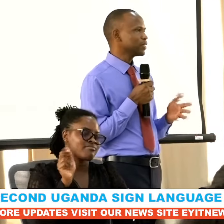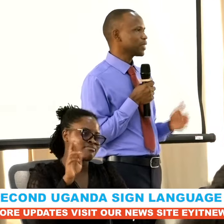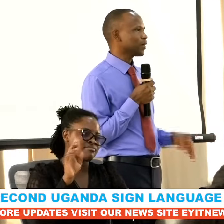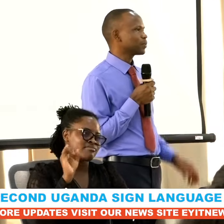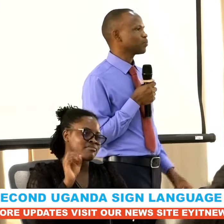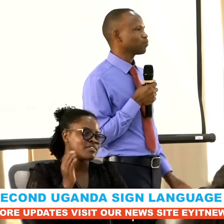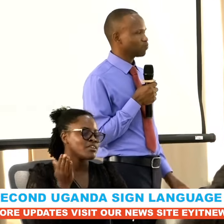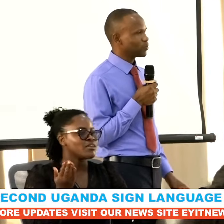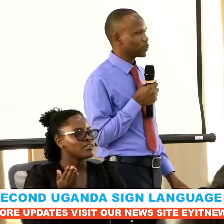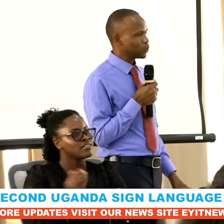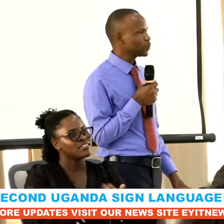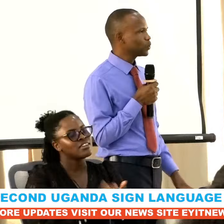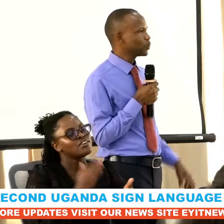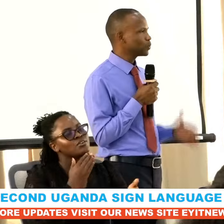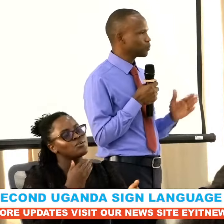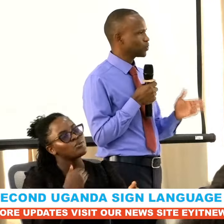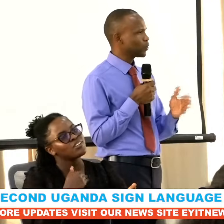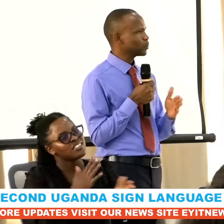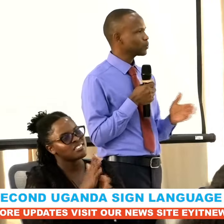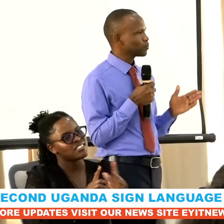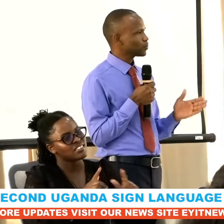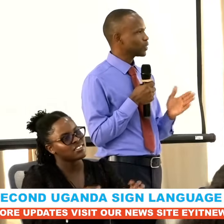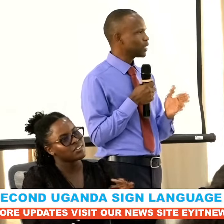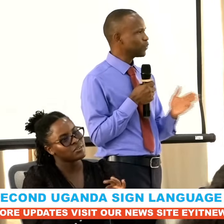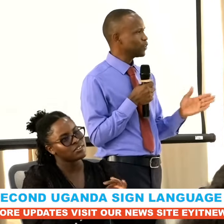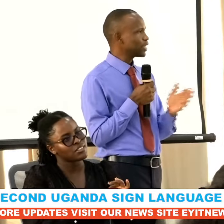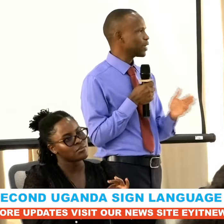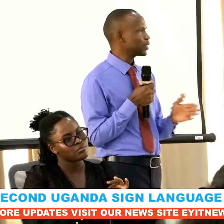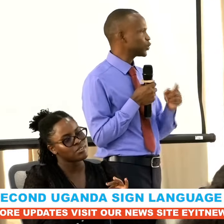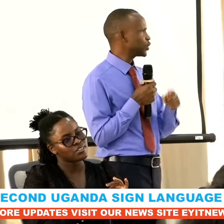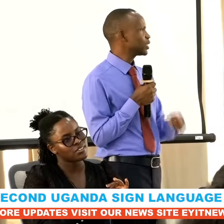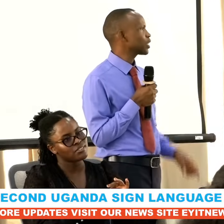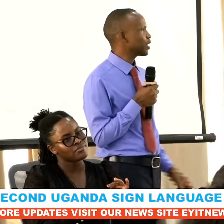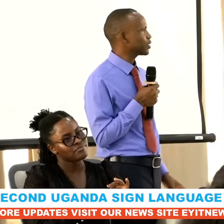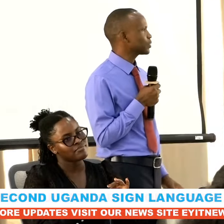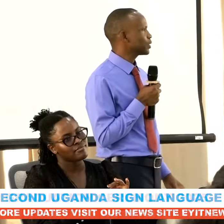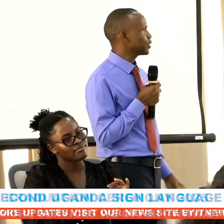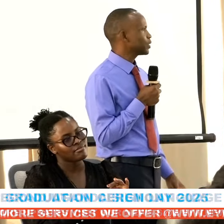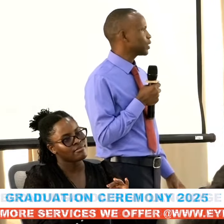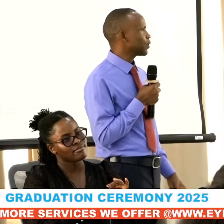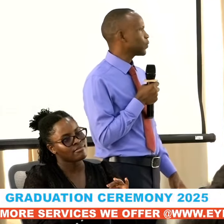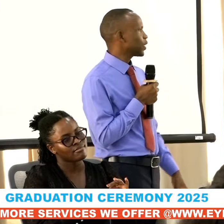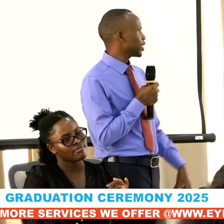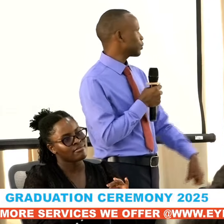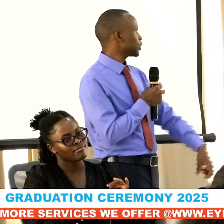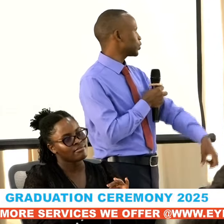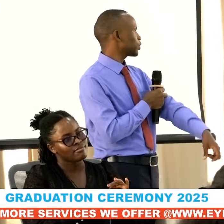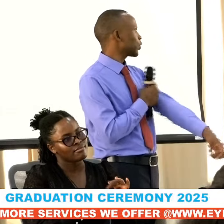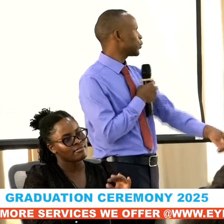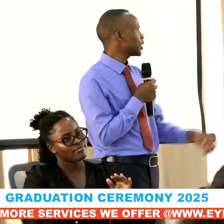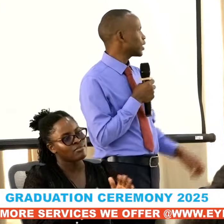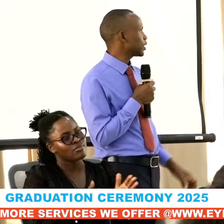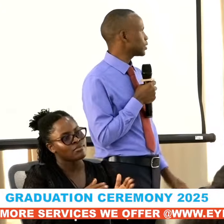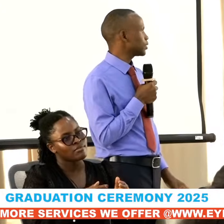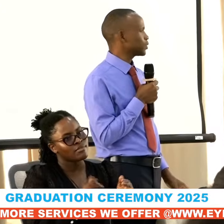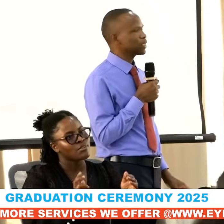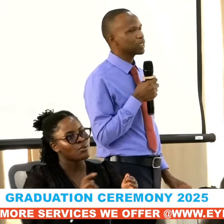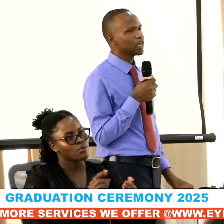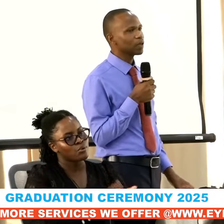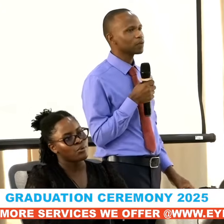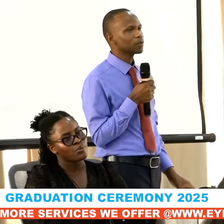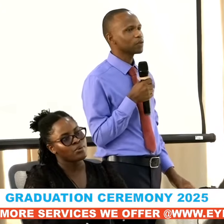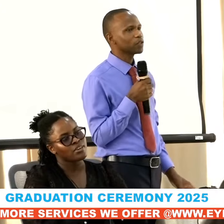seen some good, deaf interaction in her that we were able to recommend her, and